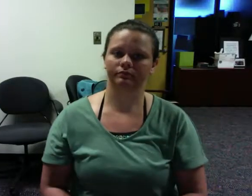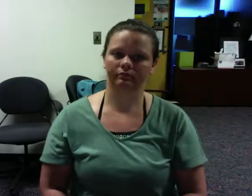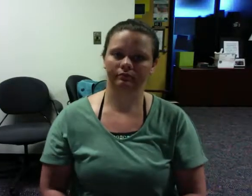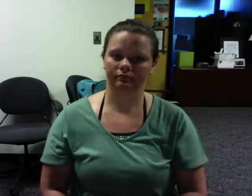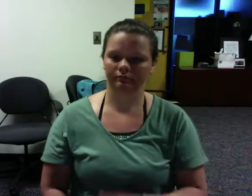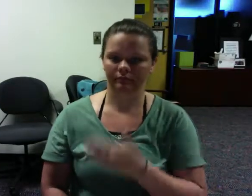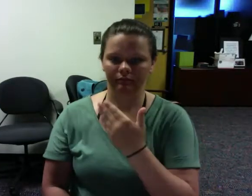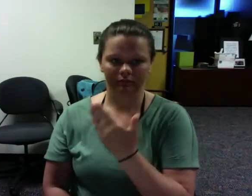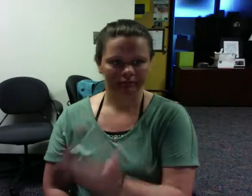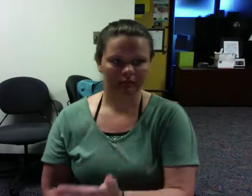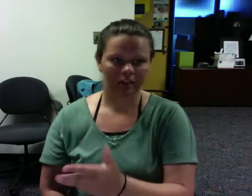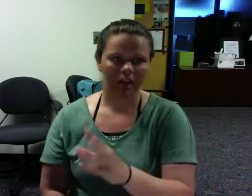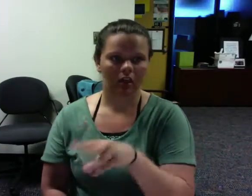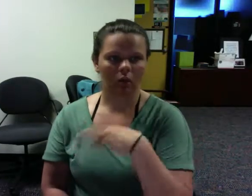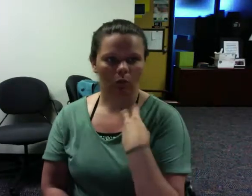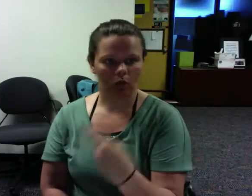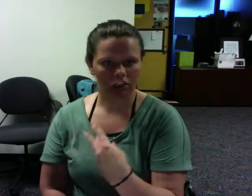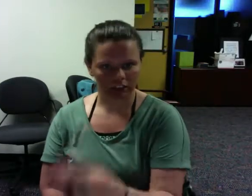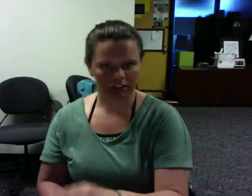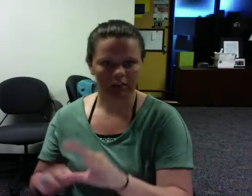And we have Washington's problems.